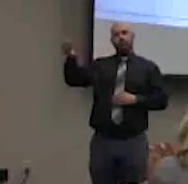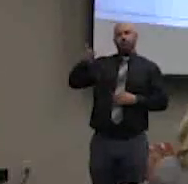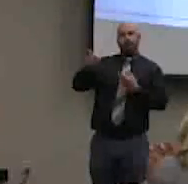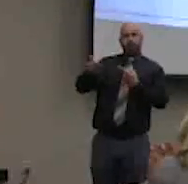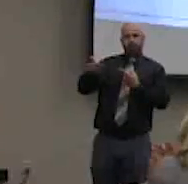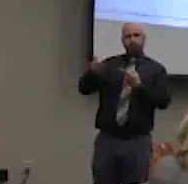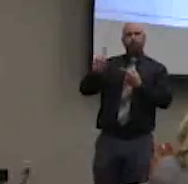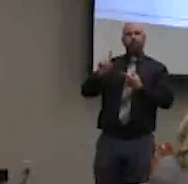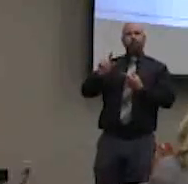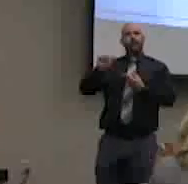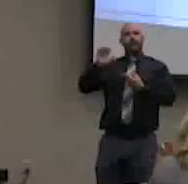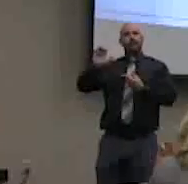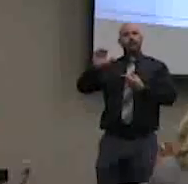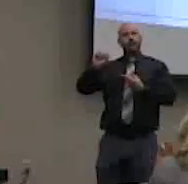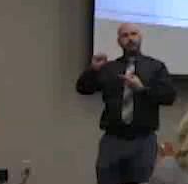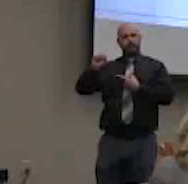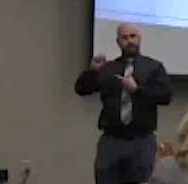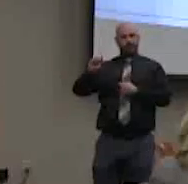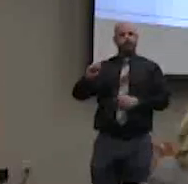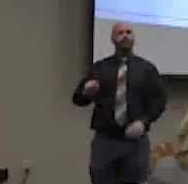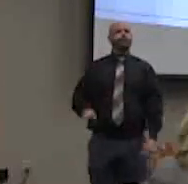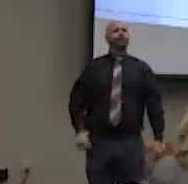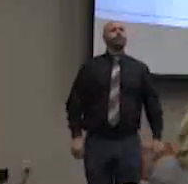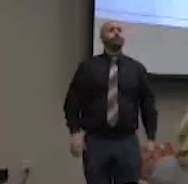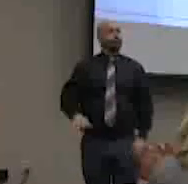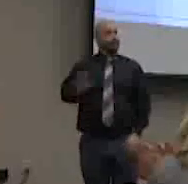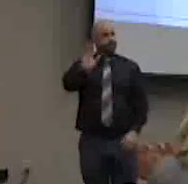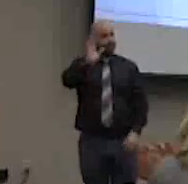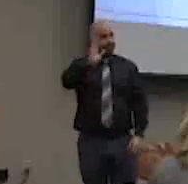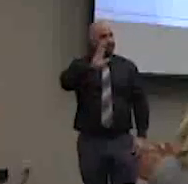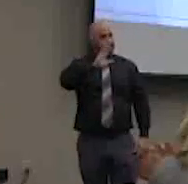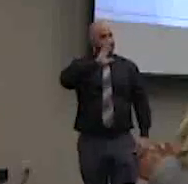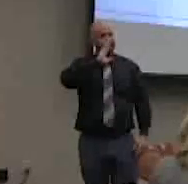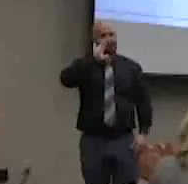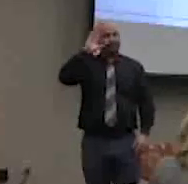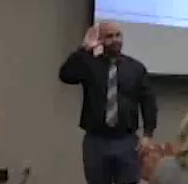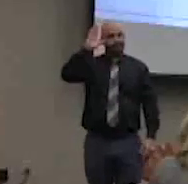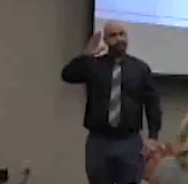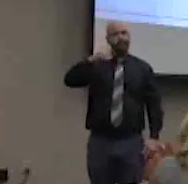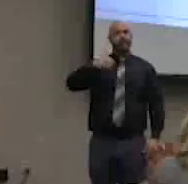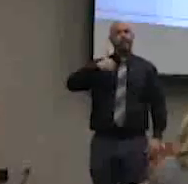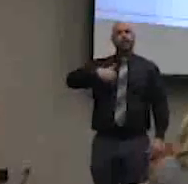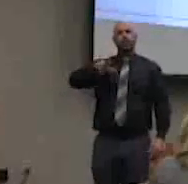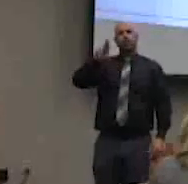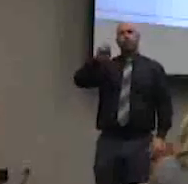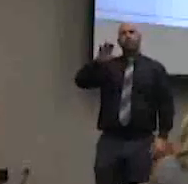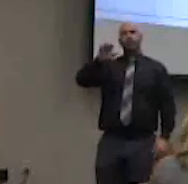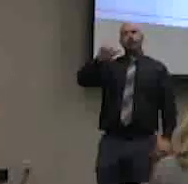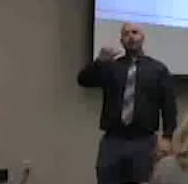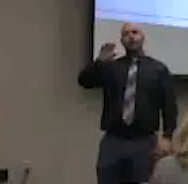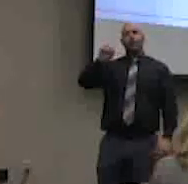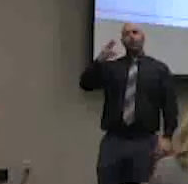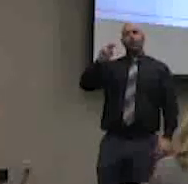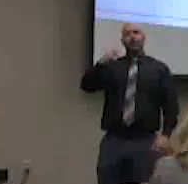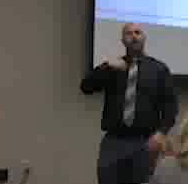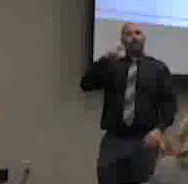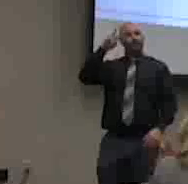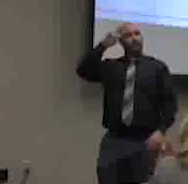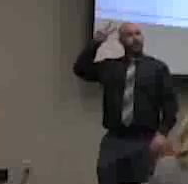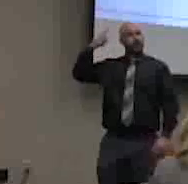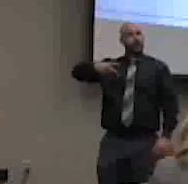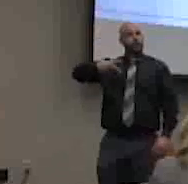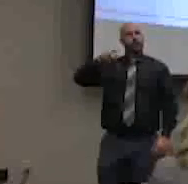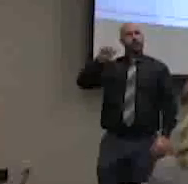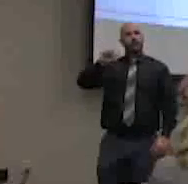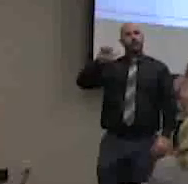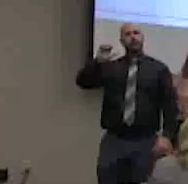everybody. My name is Rebecca Cohen. I am Vice President at Advocacy and Communication Solutions. I want to thank you